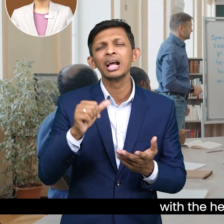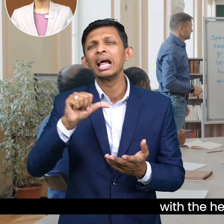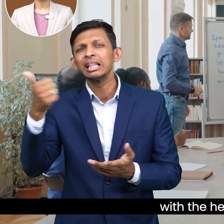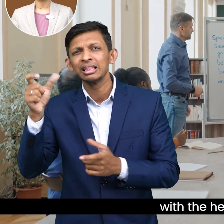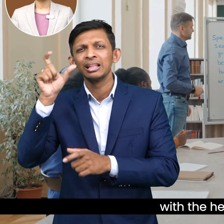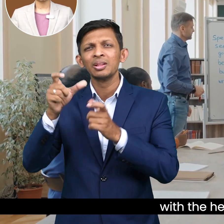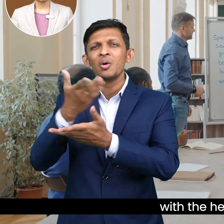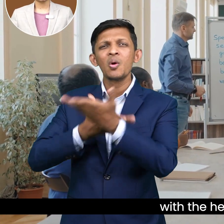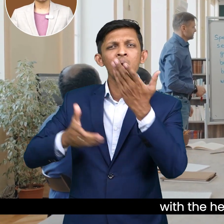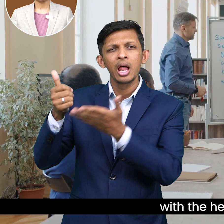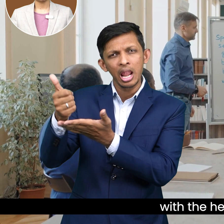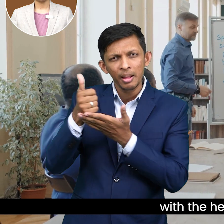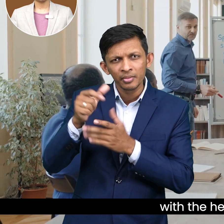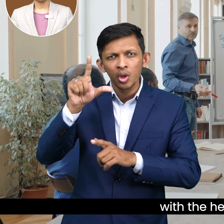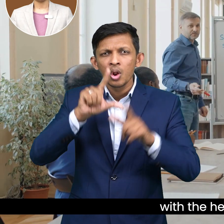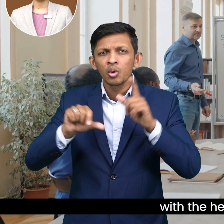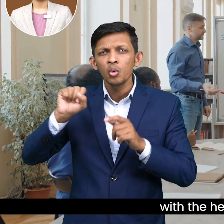of language.